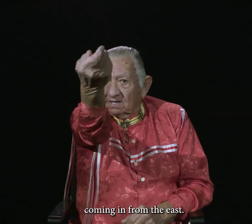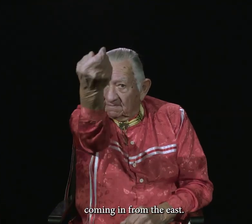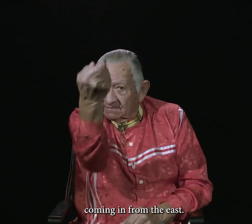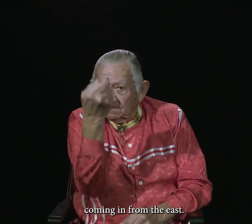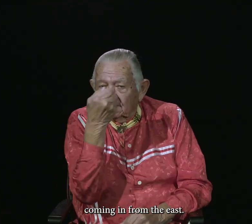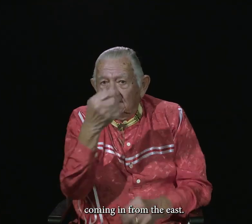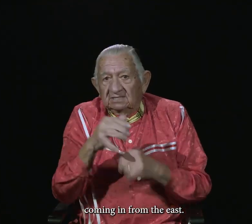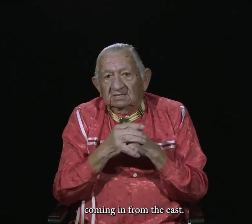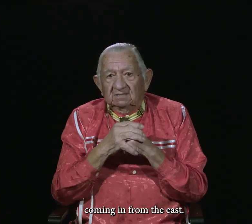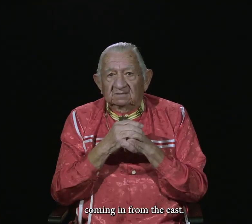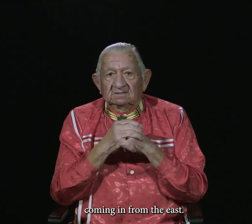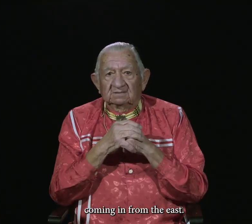coming from the east.